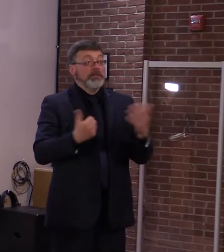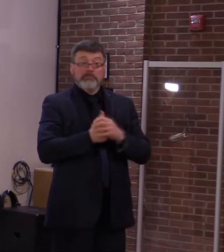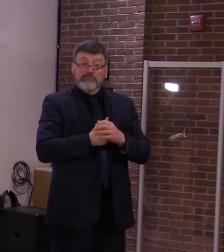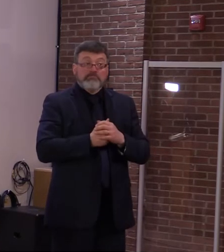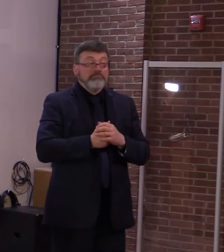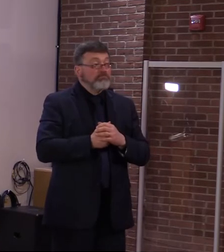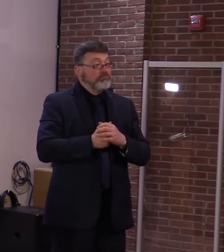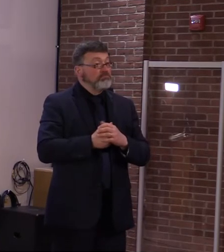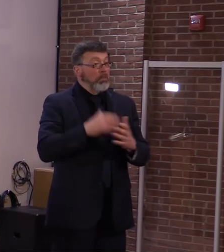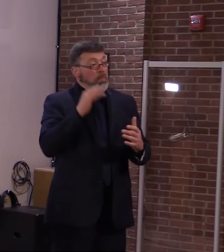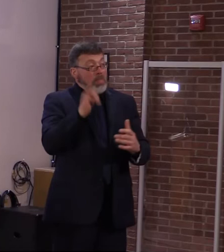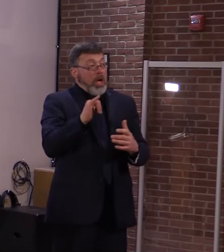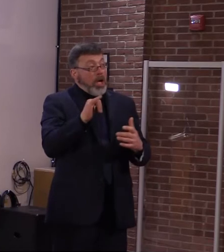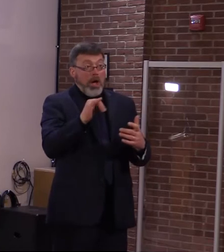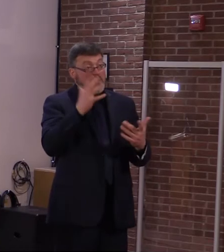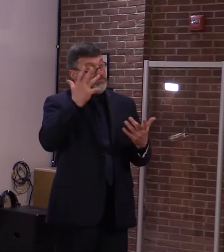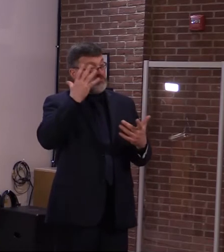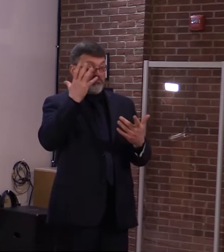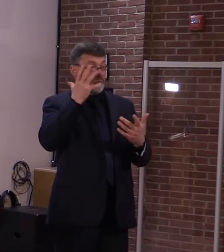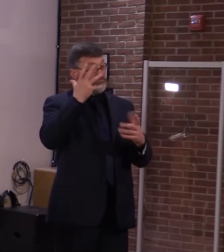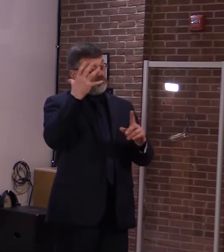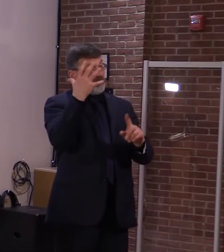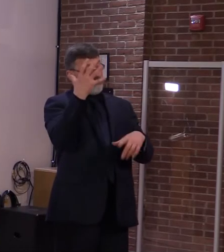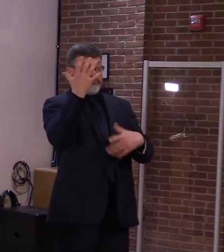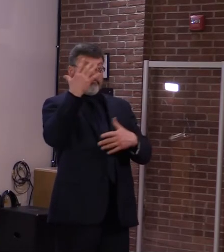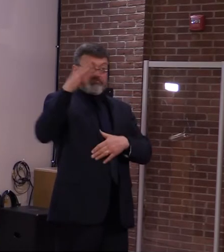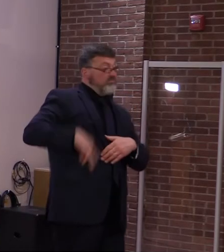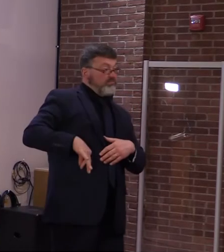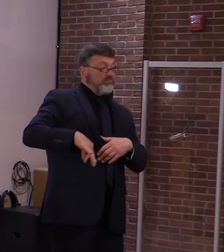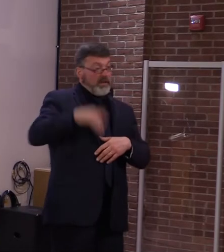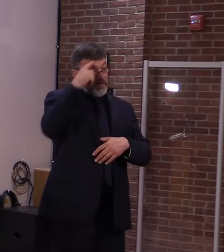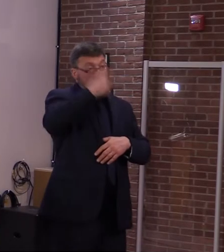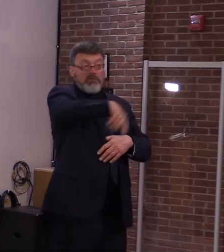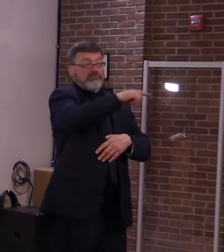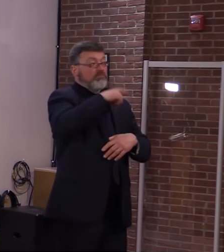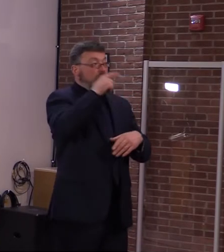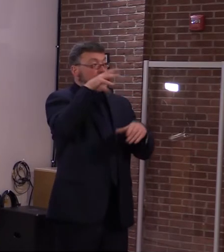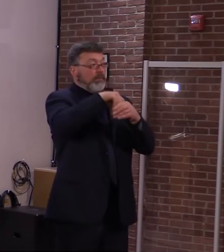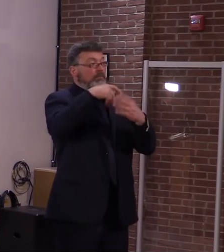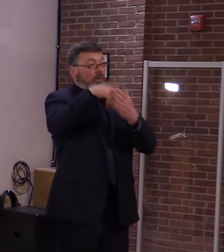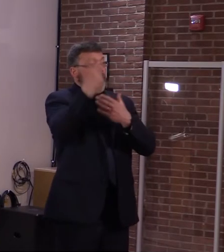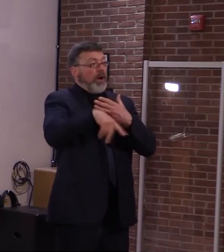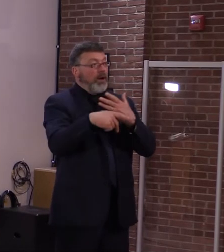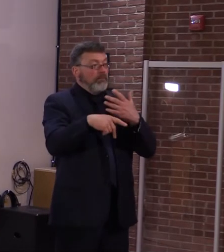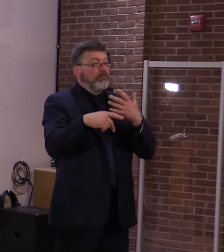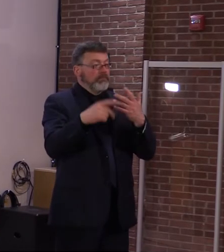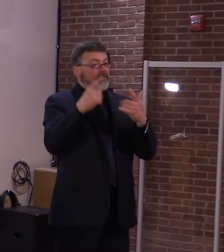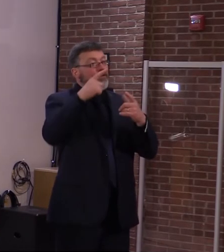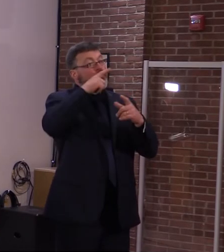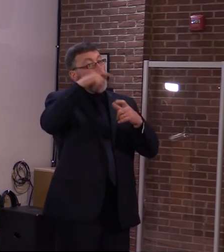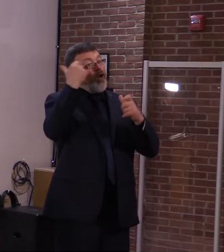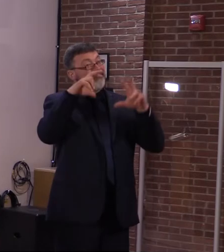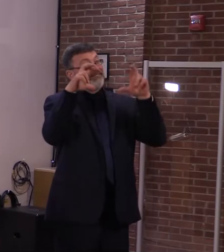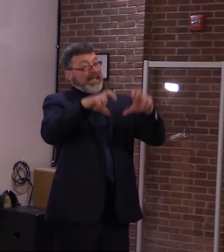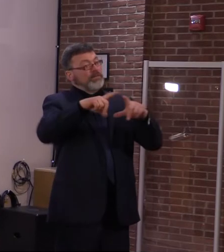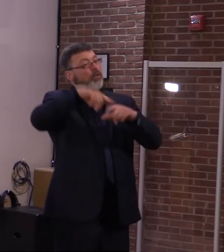big, win for the investors, and we're really happy that USCIS, agreed with our